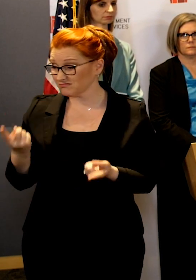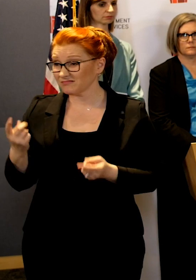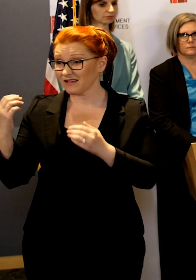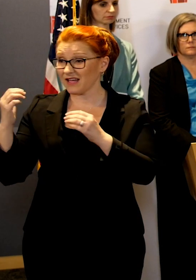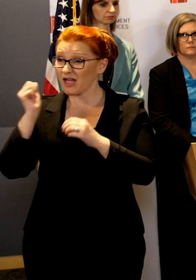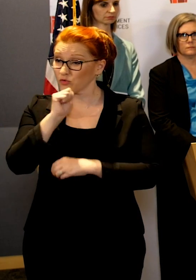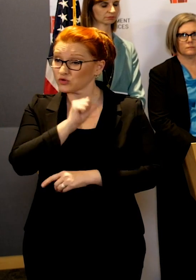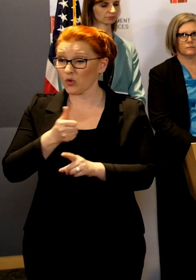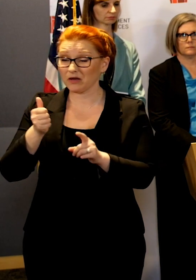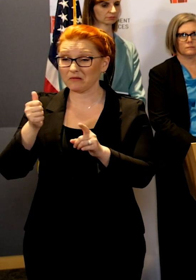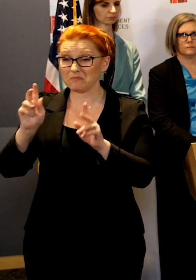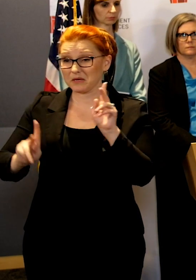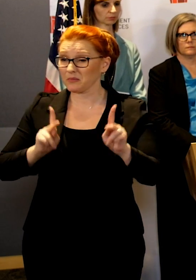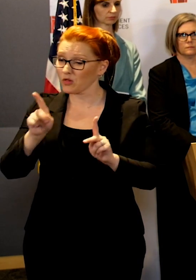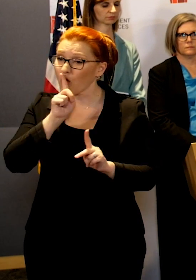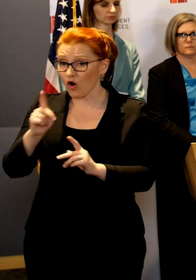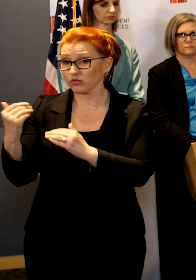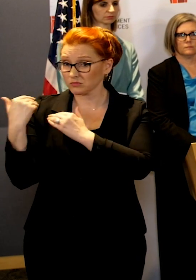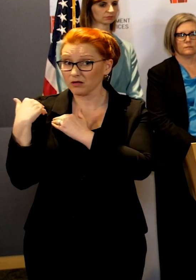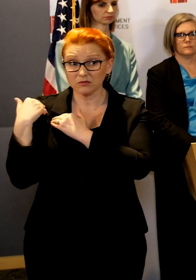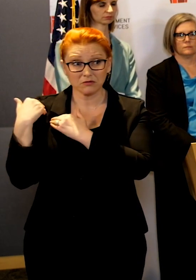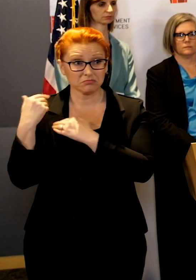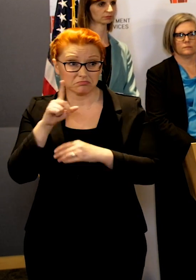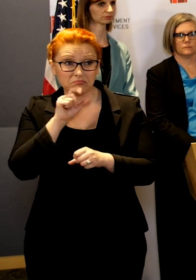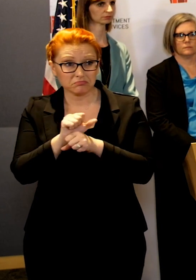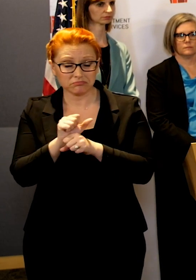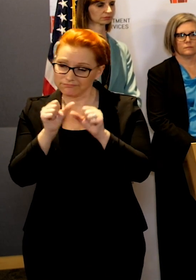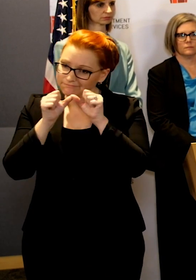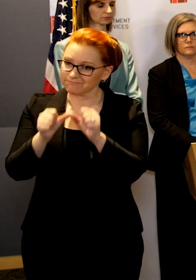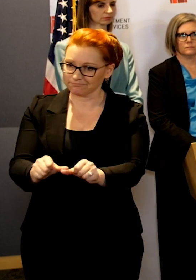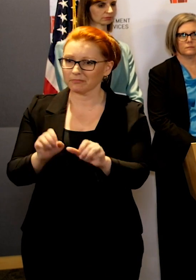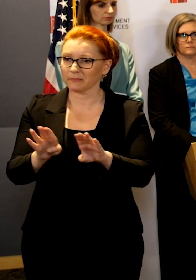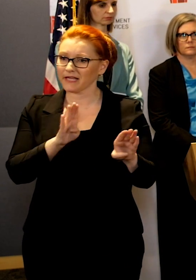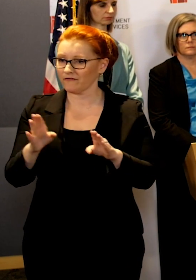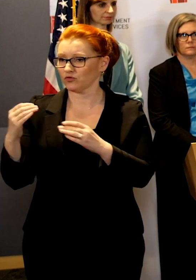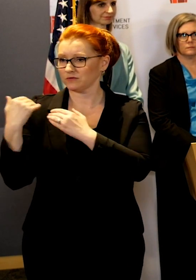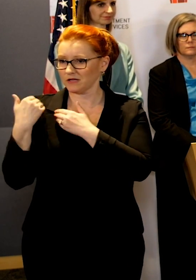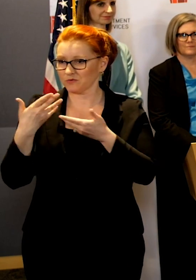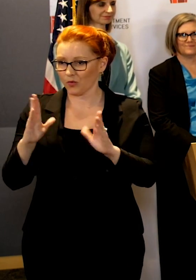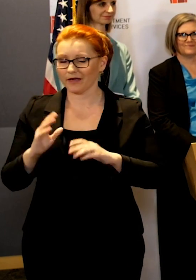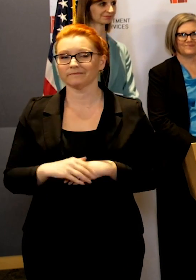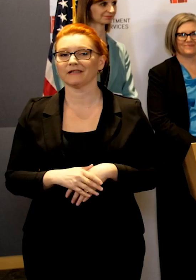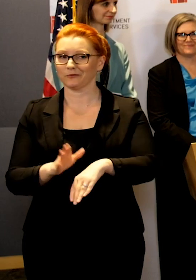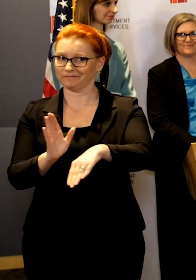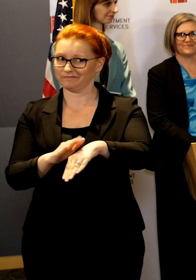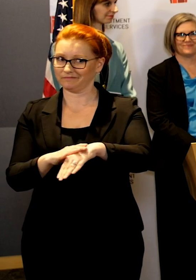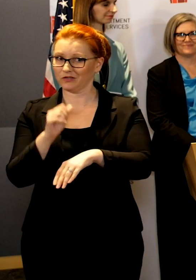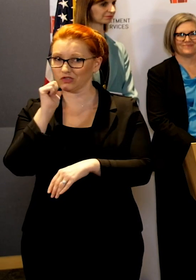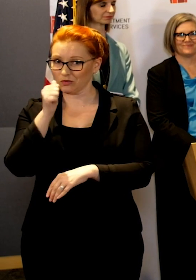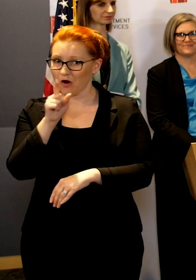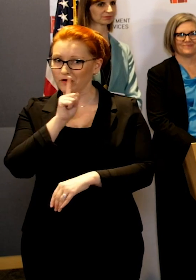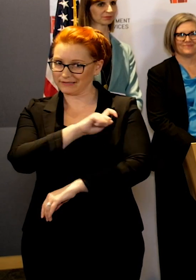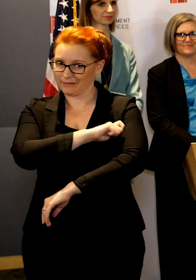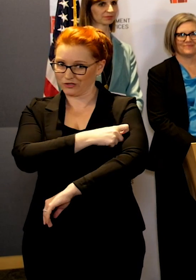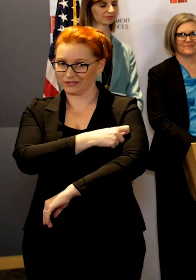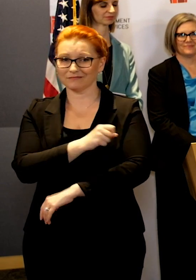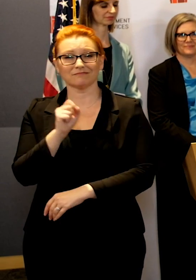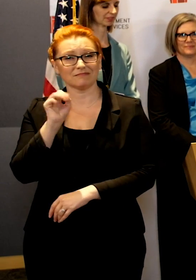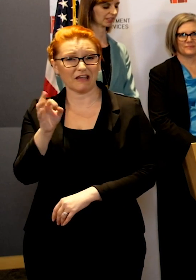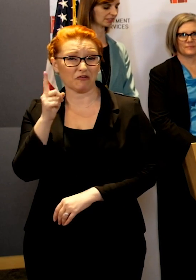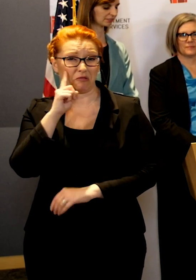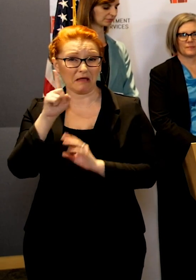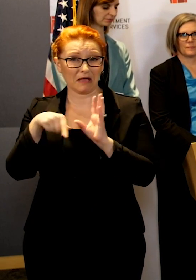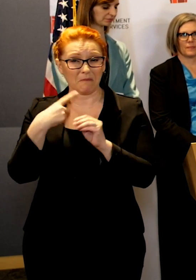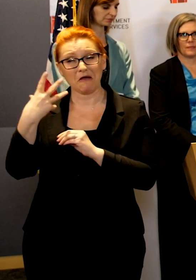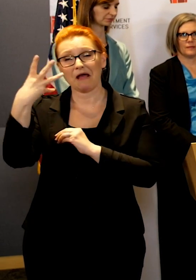they continue to act responsibly. Now, tomorrow is St. Patrick's Day. If you're thinking of going out to a crowded bar